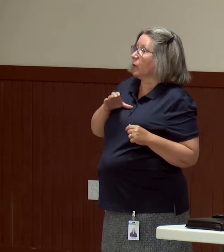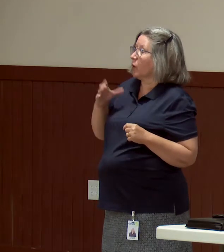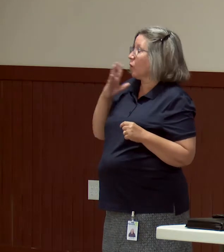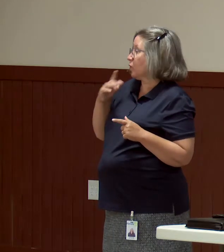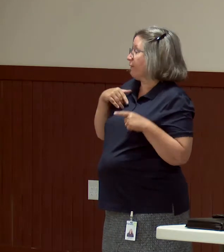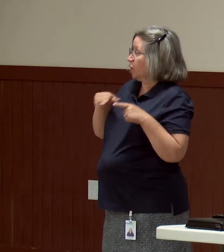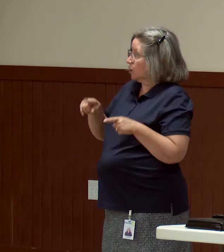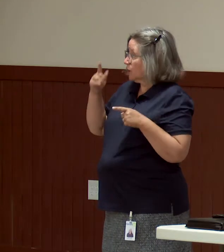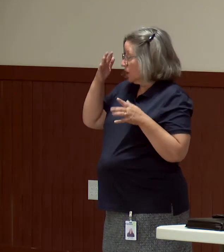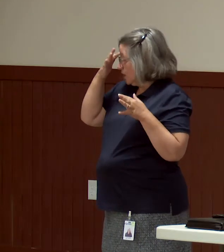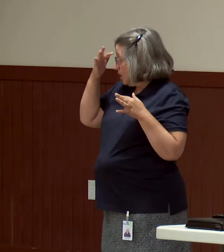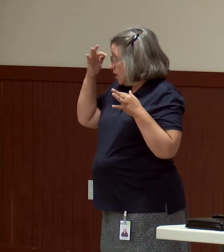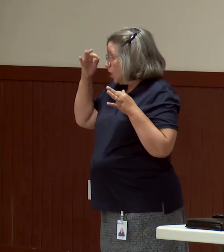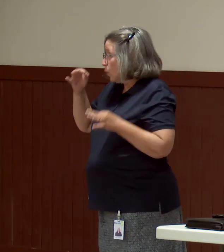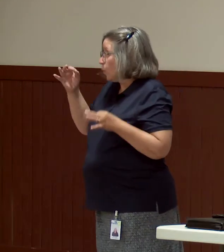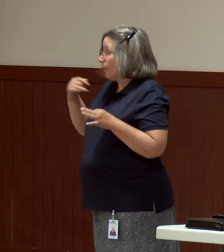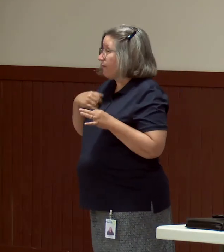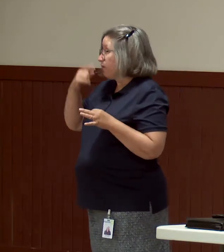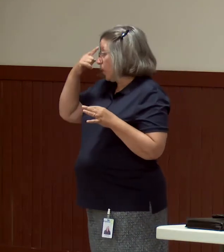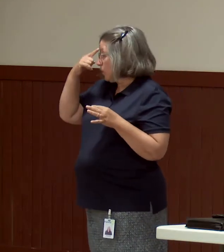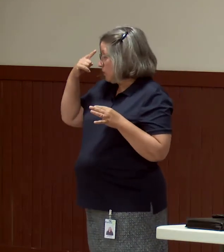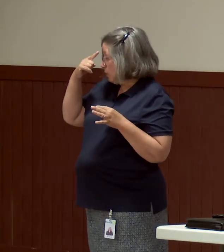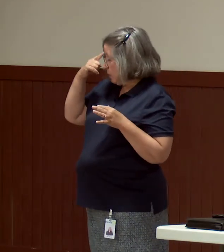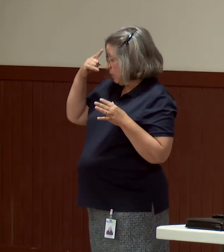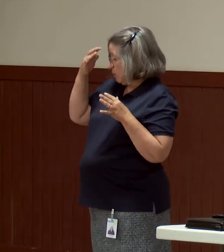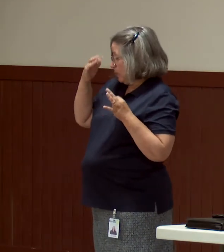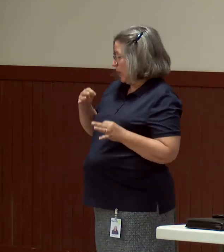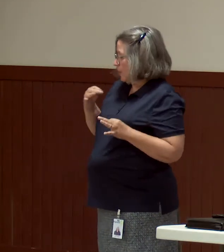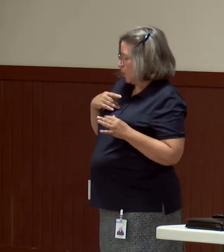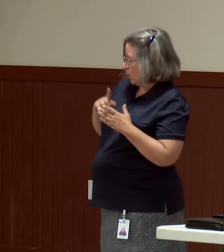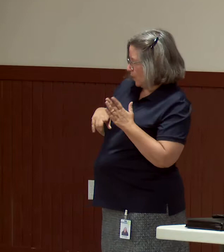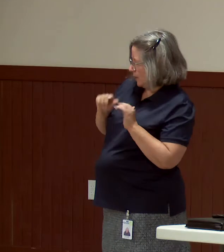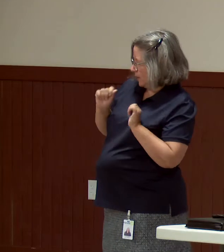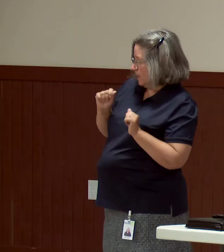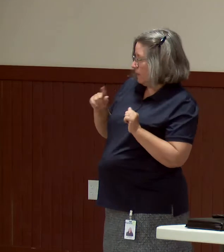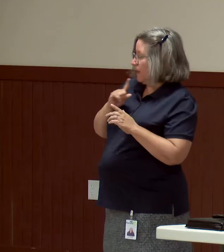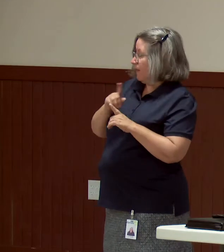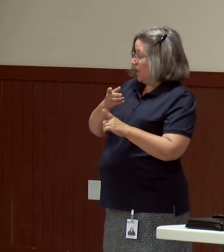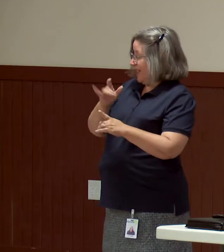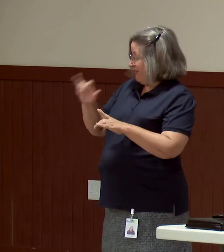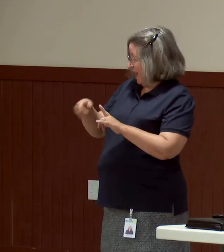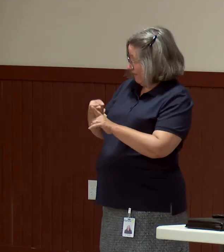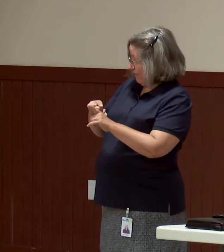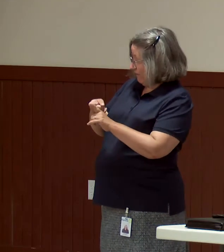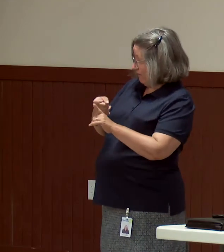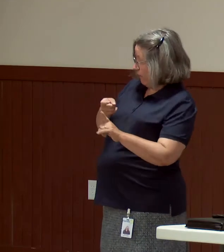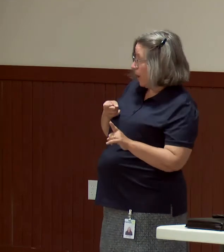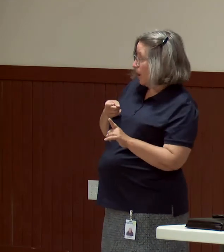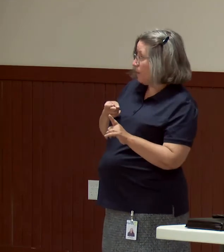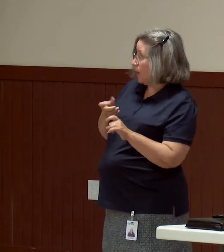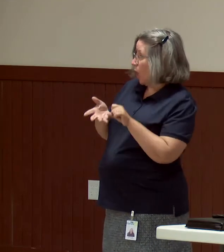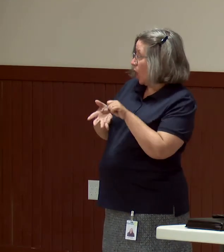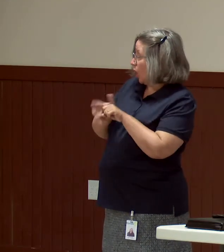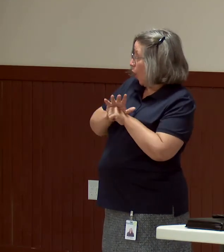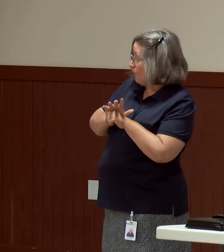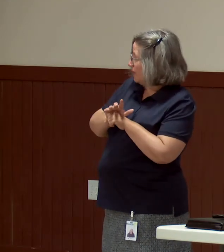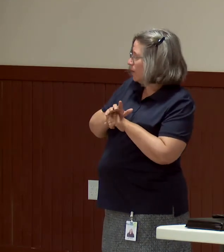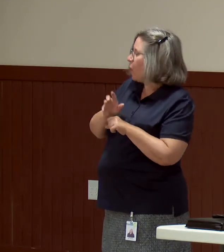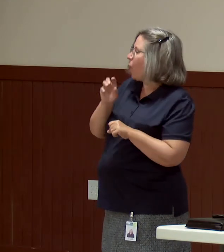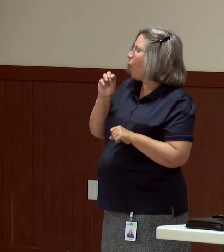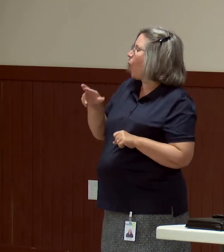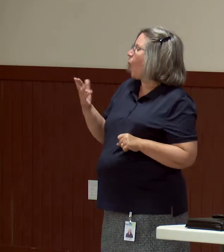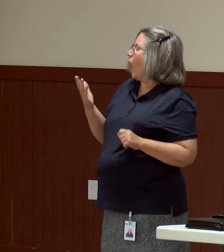ask yourself, what is the need or the negative economic impact? Was it a result of COVID? And how does this intervention, how does